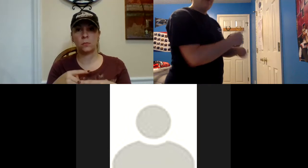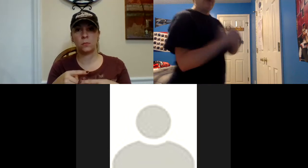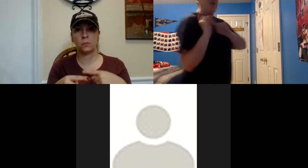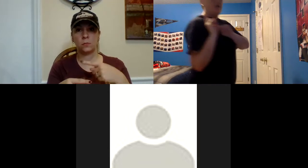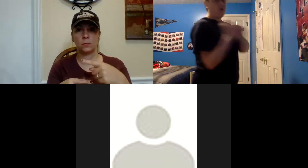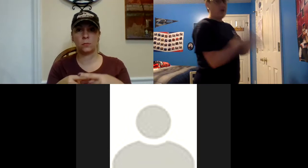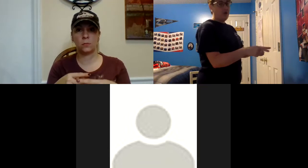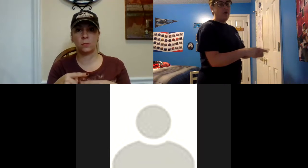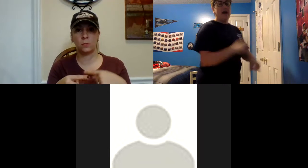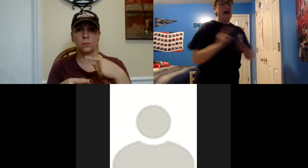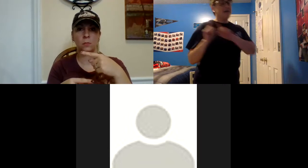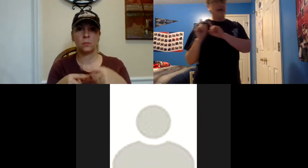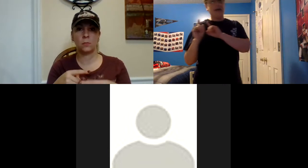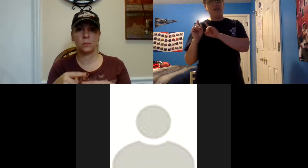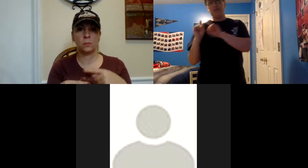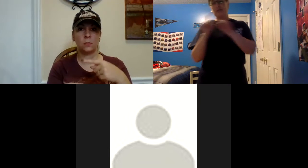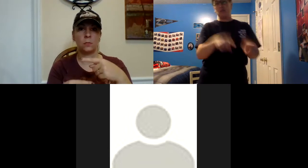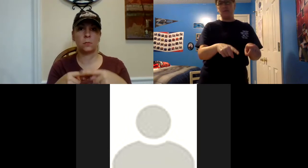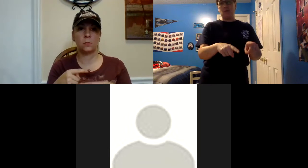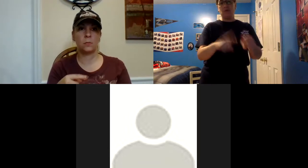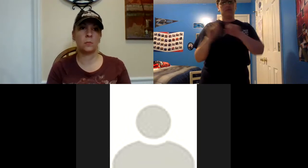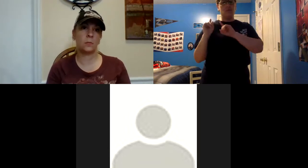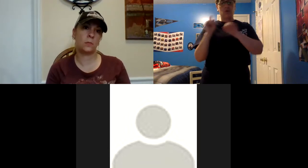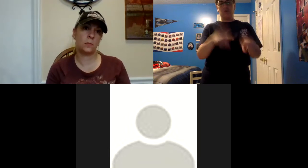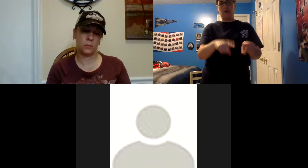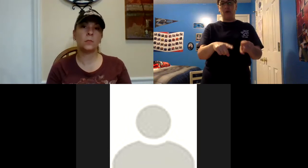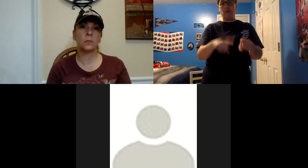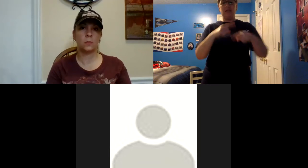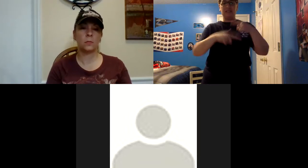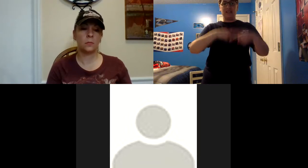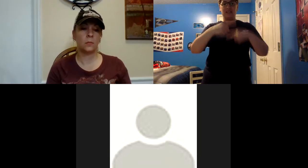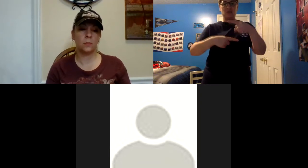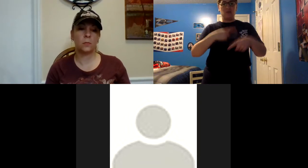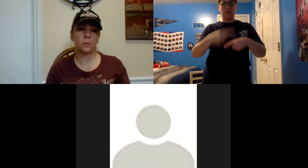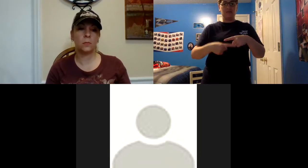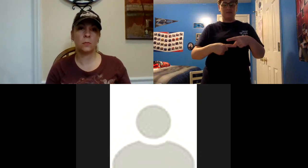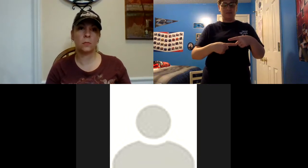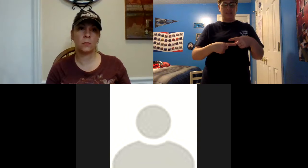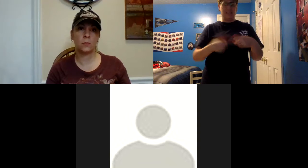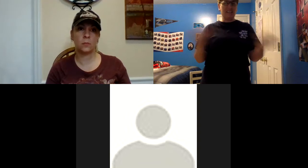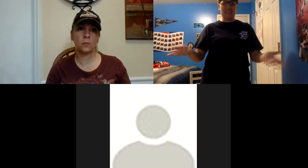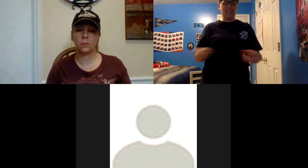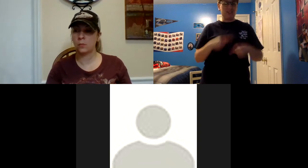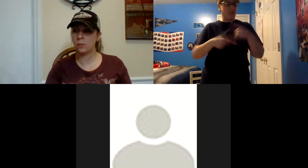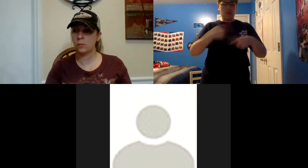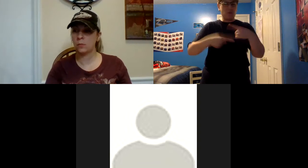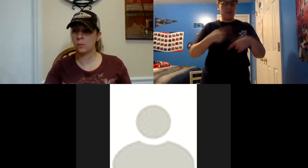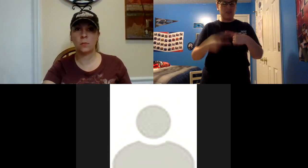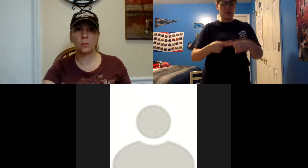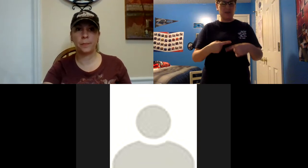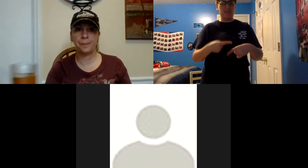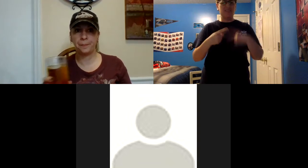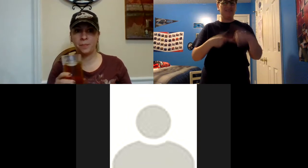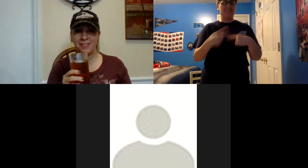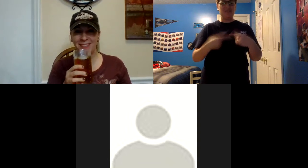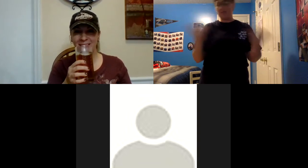go, or go. I use this one more of go instead of this one. I guess because it just feels weird to